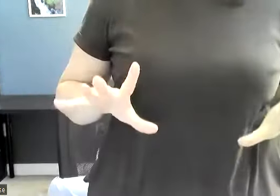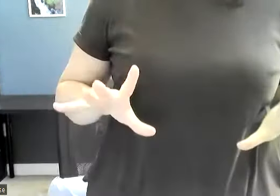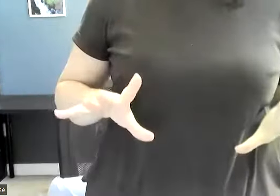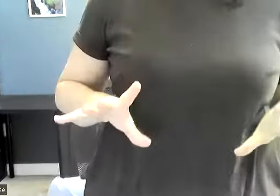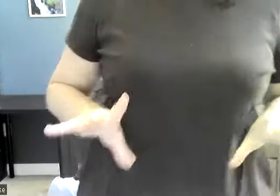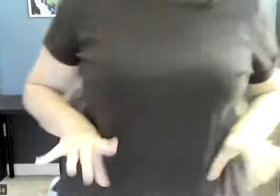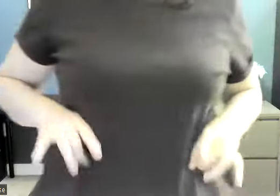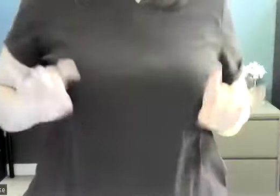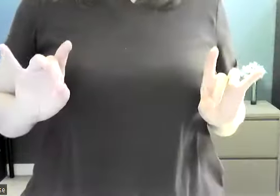Australia.